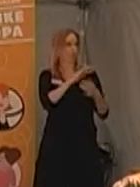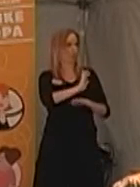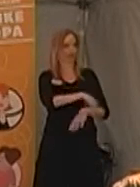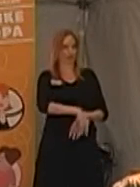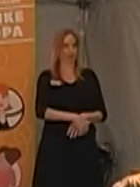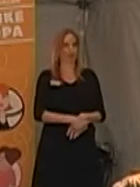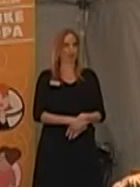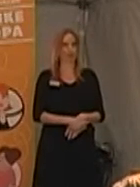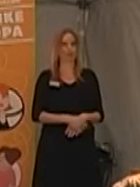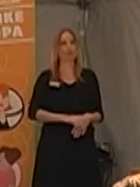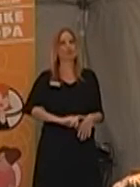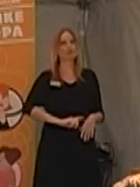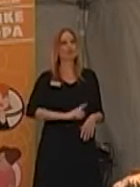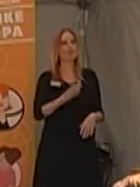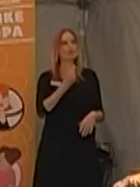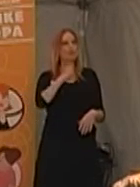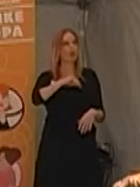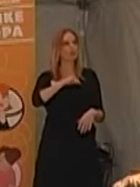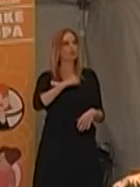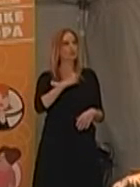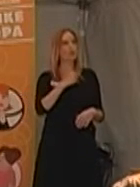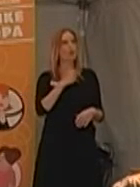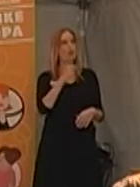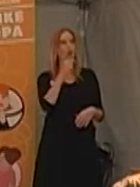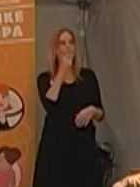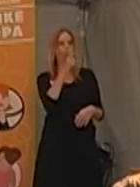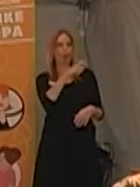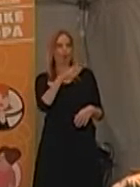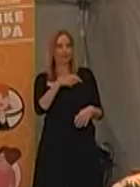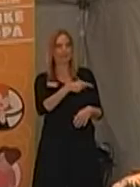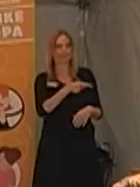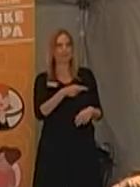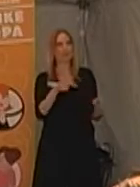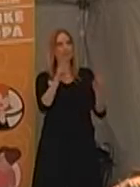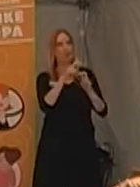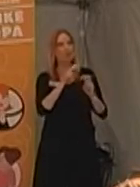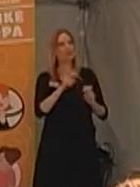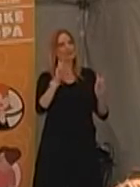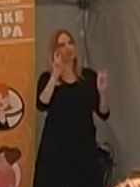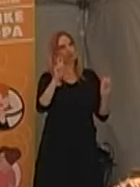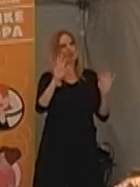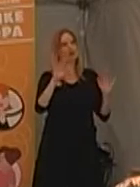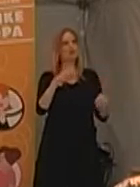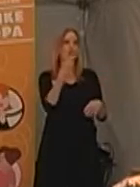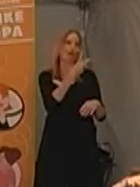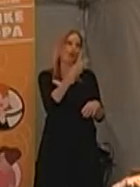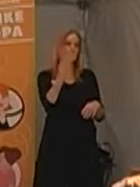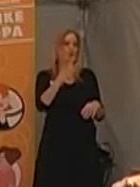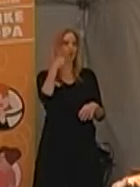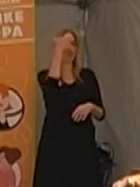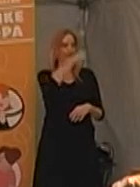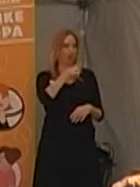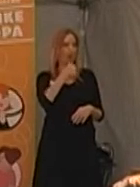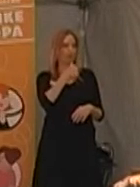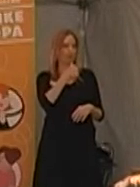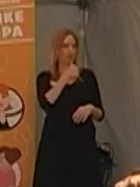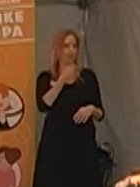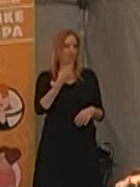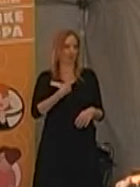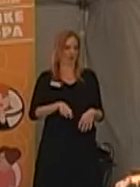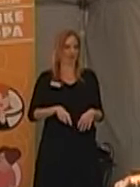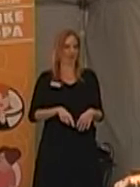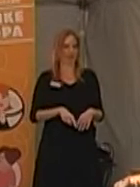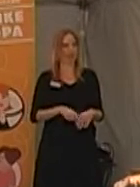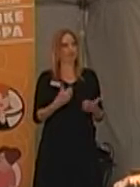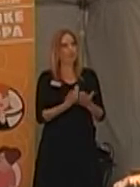social psychologist have studied this for, I would say, 20 or 30 years thoroughly with new